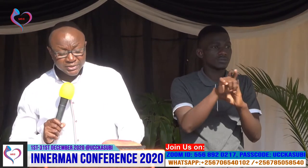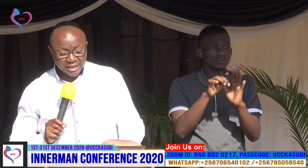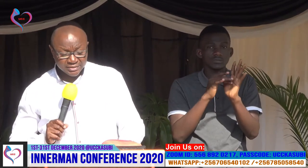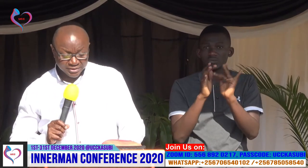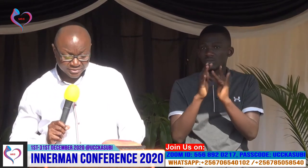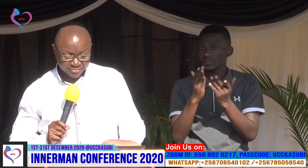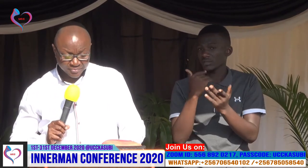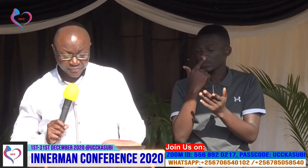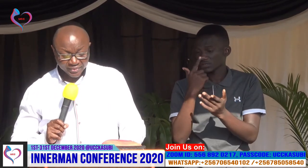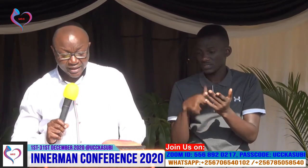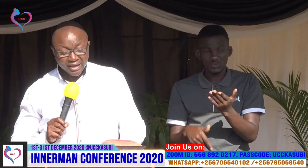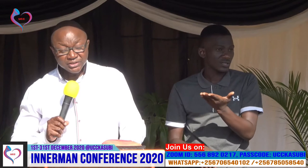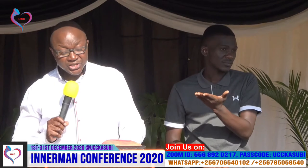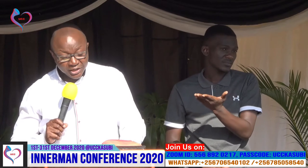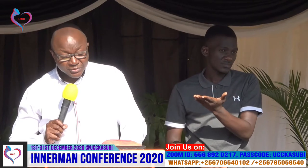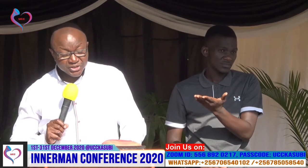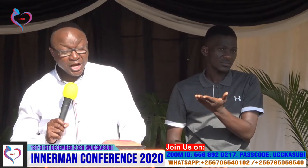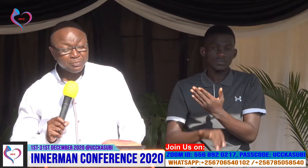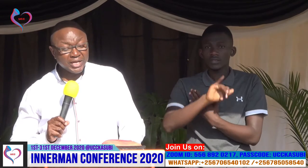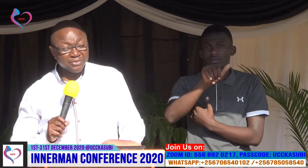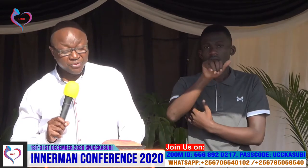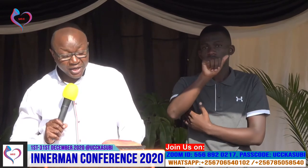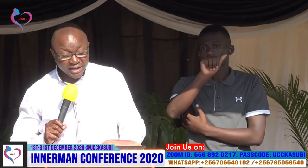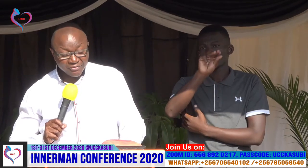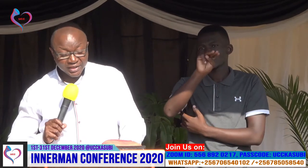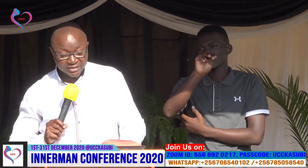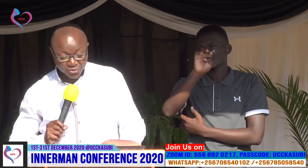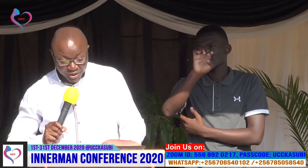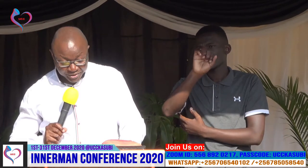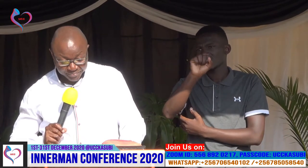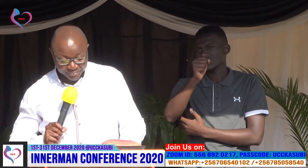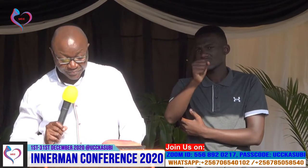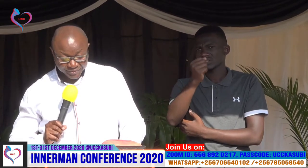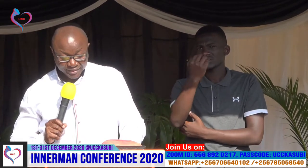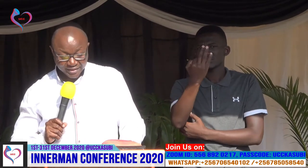Bible tells us this. James chapter 3 and the verses